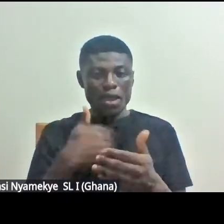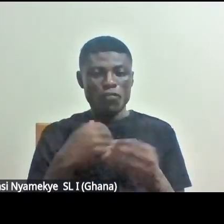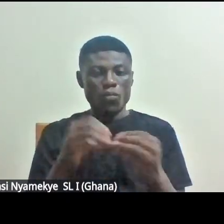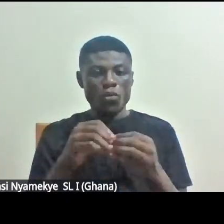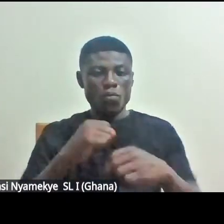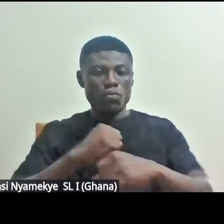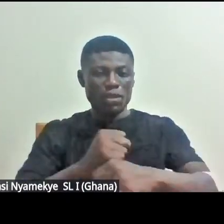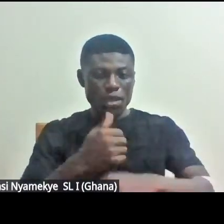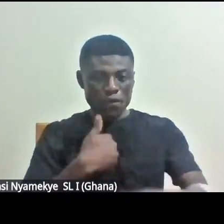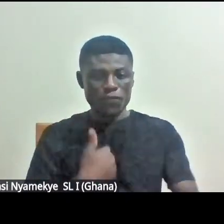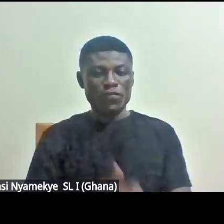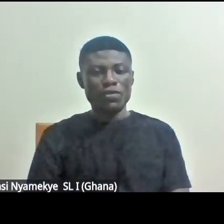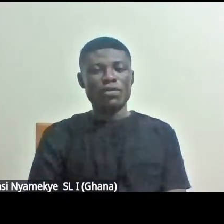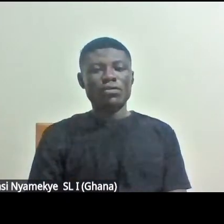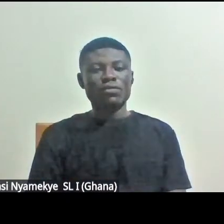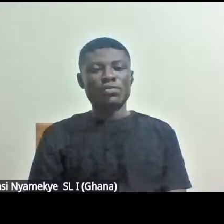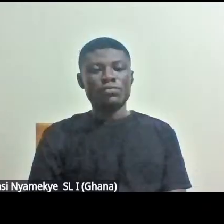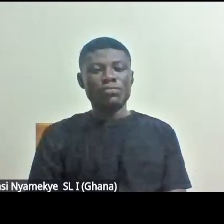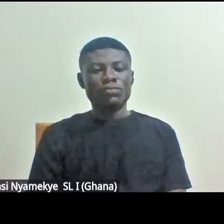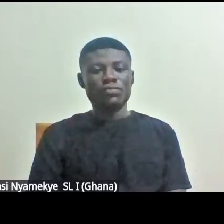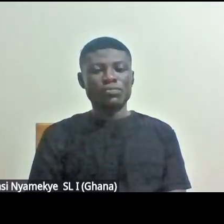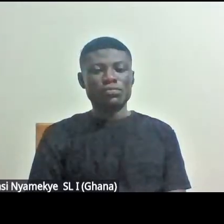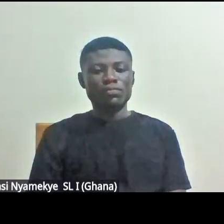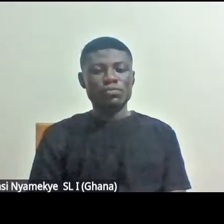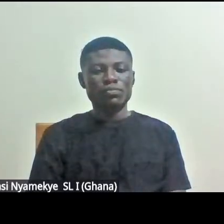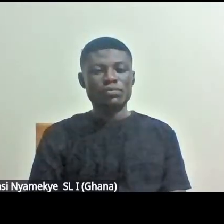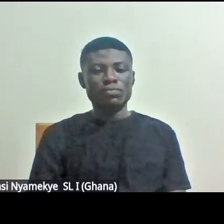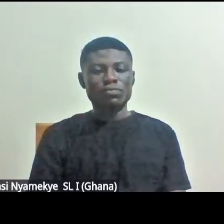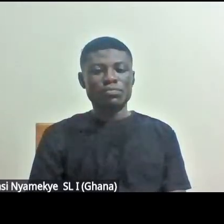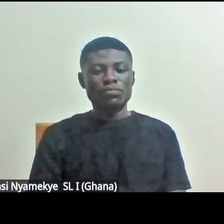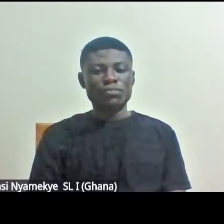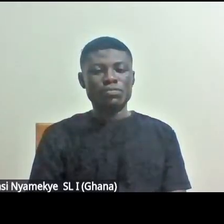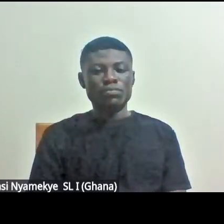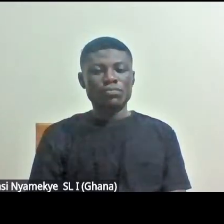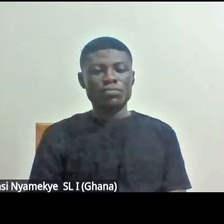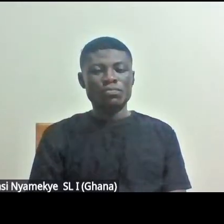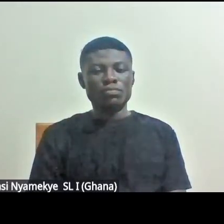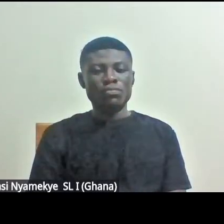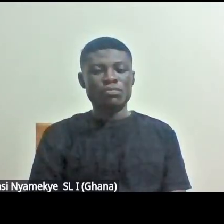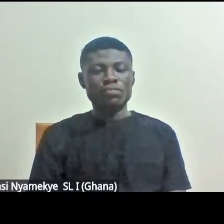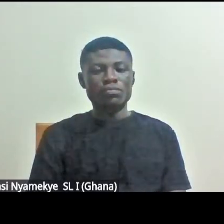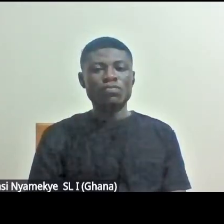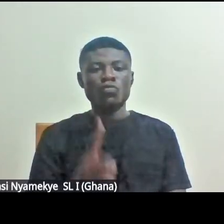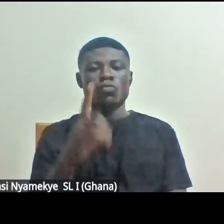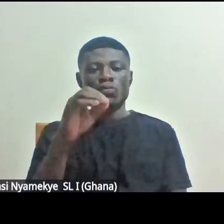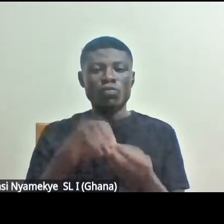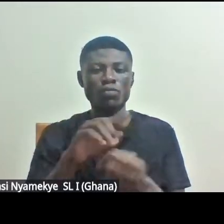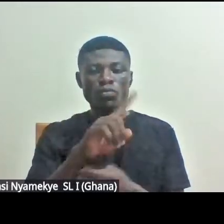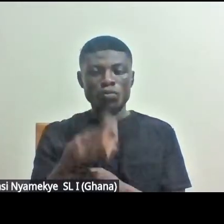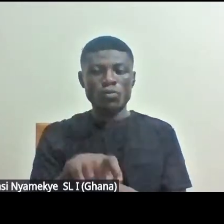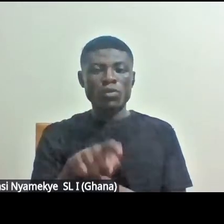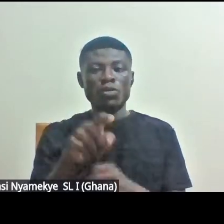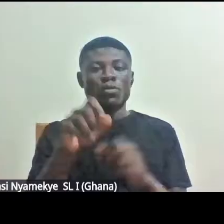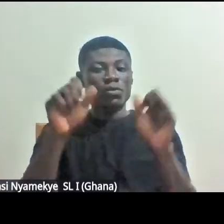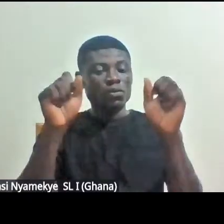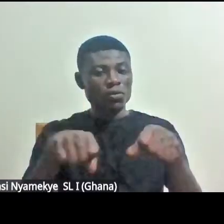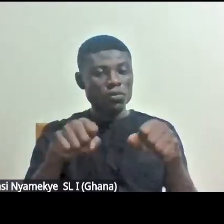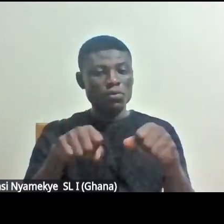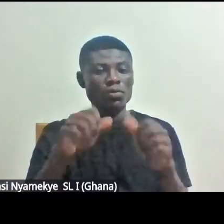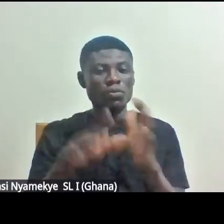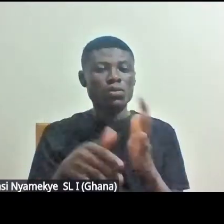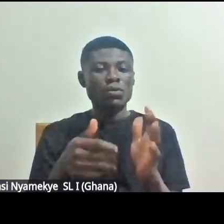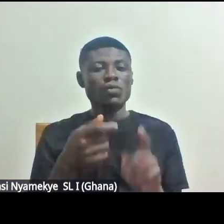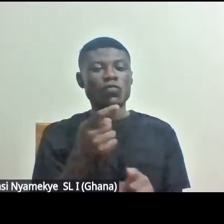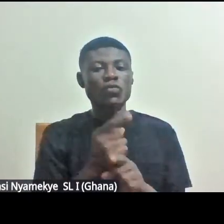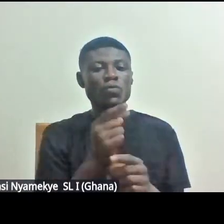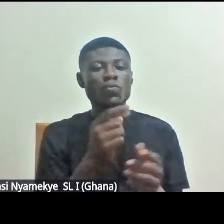Okay. Okay. Okay. And one more. Is it possible to export notes